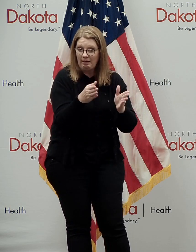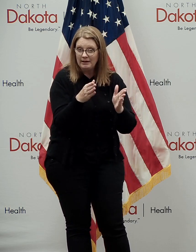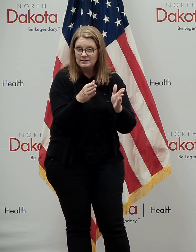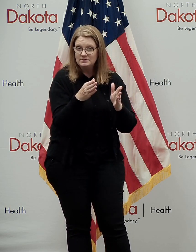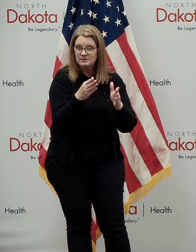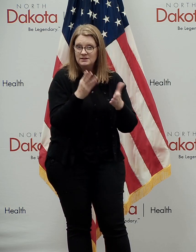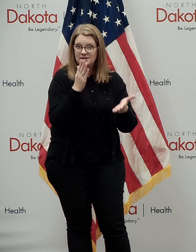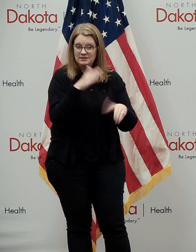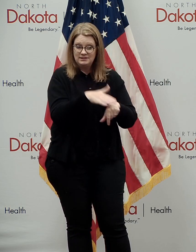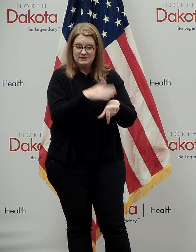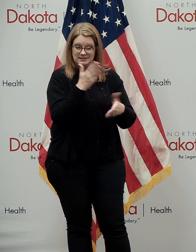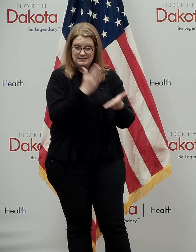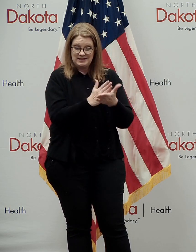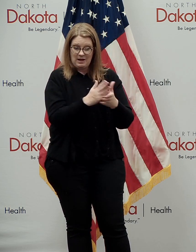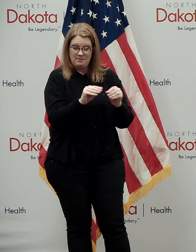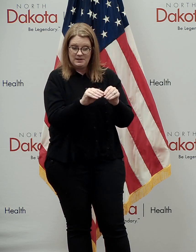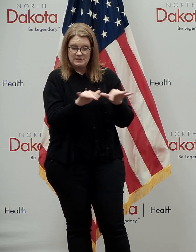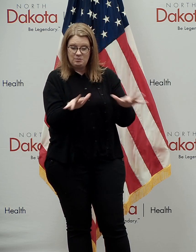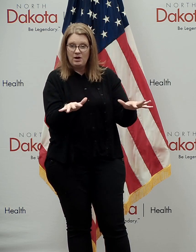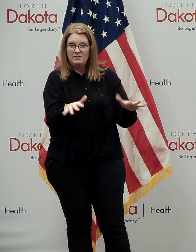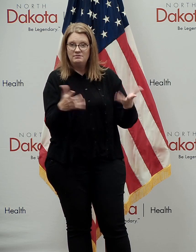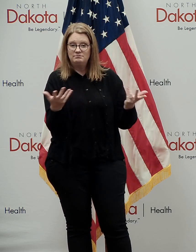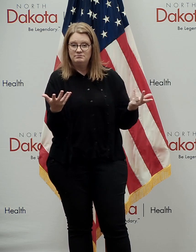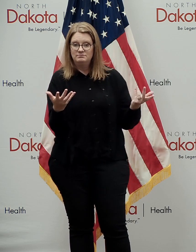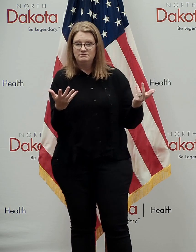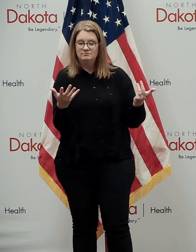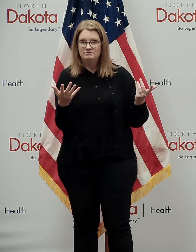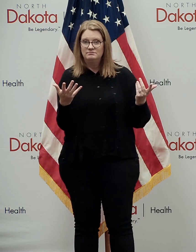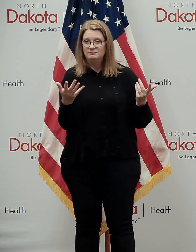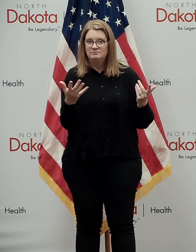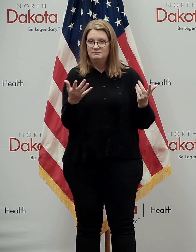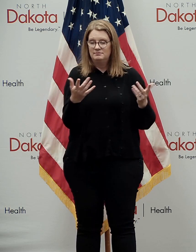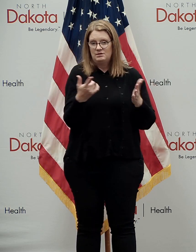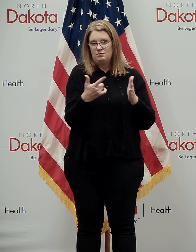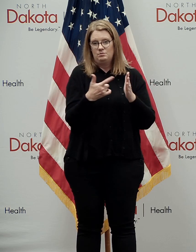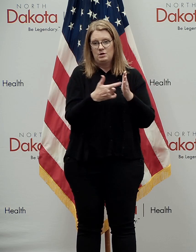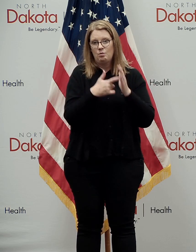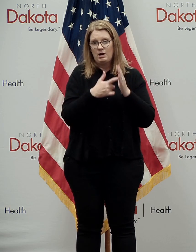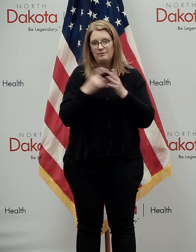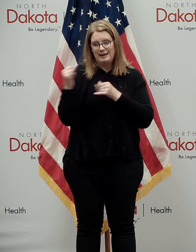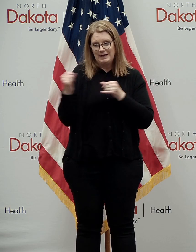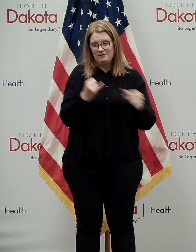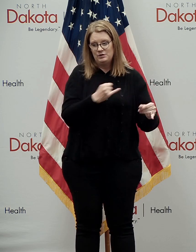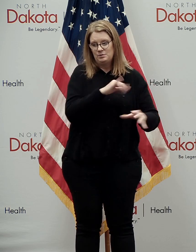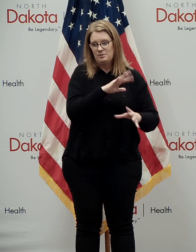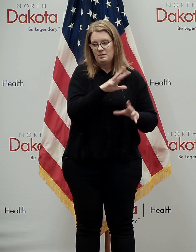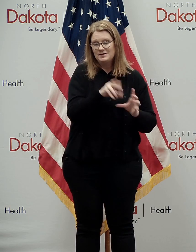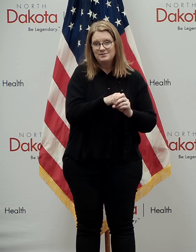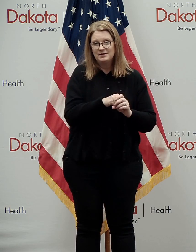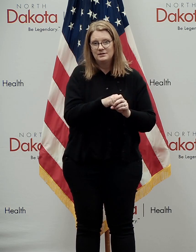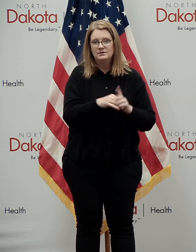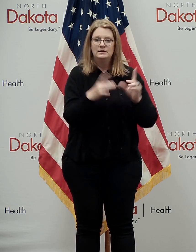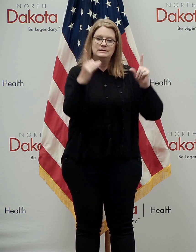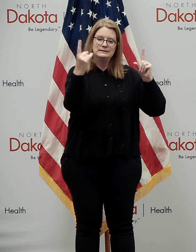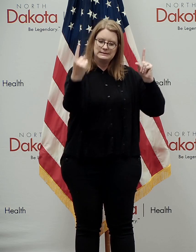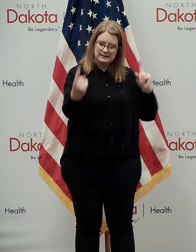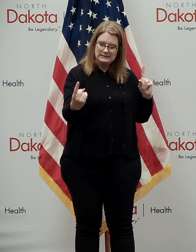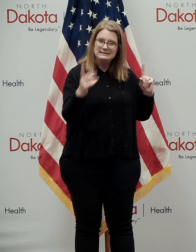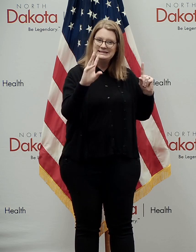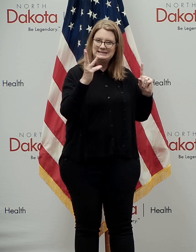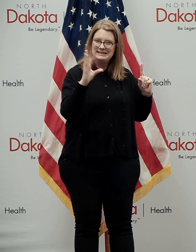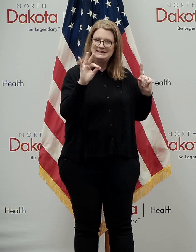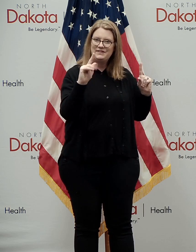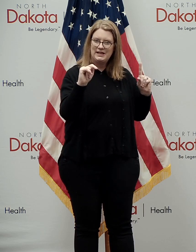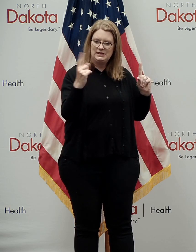to stop the spread are the things that are absolutely require individual participation. That's 6 feet apart, wash your